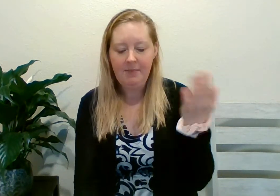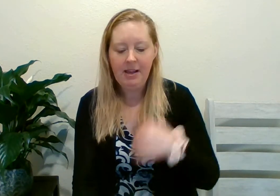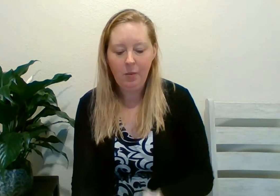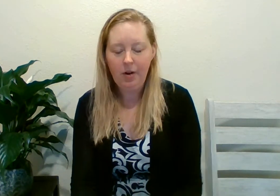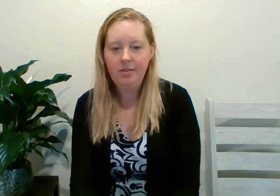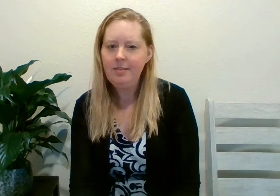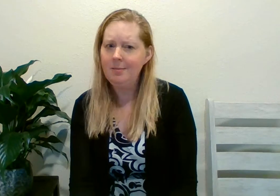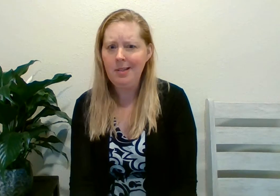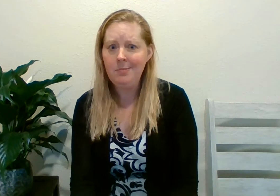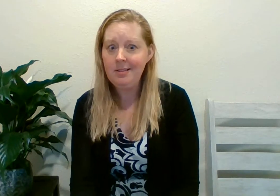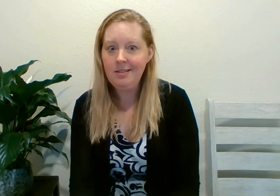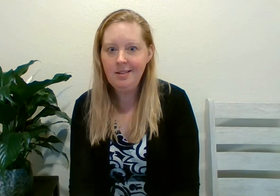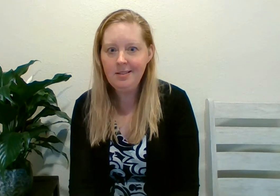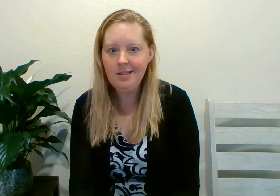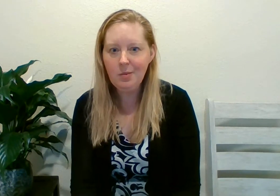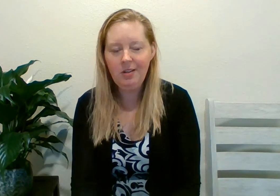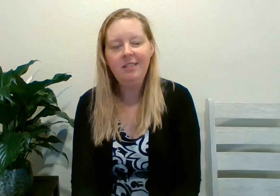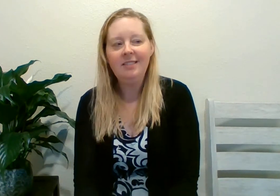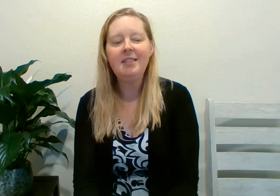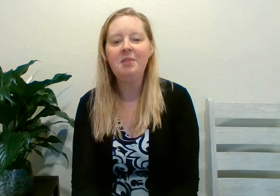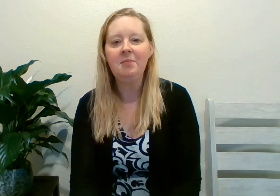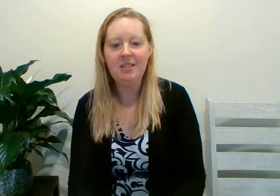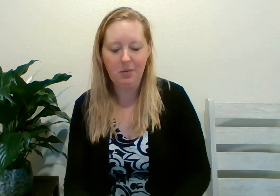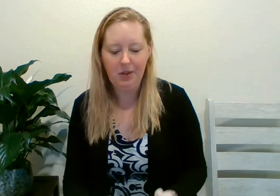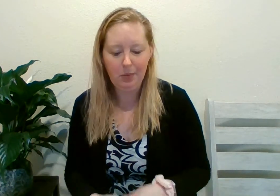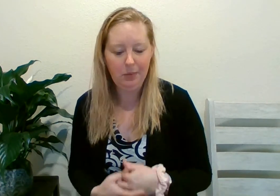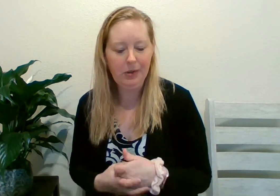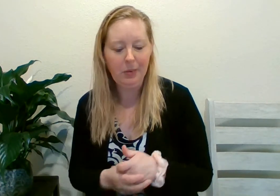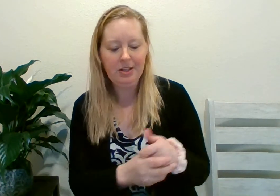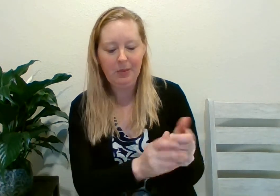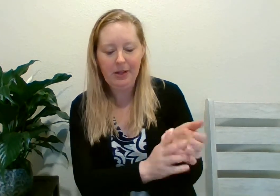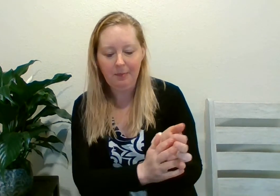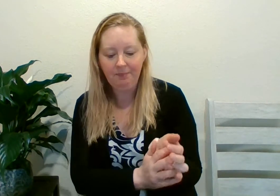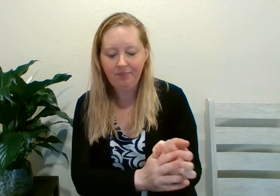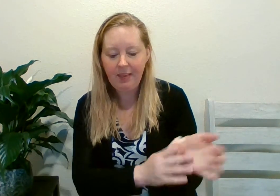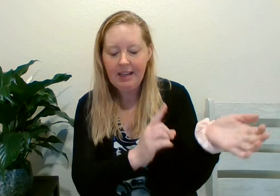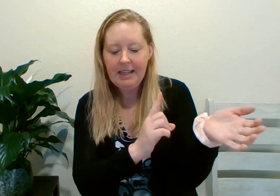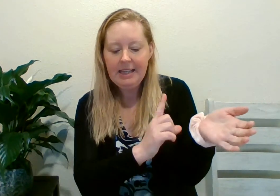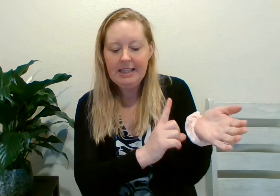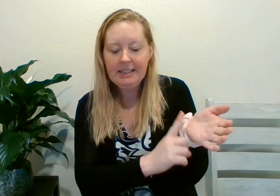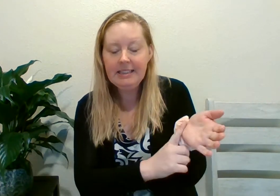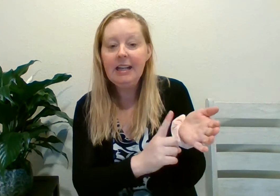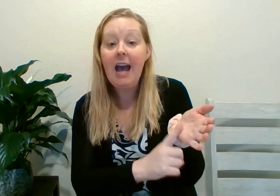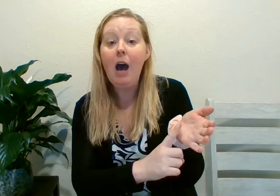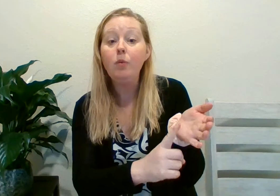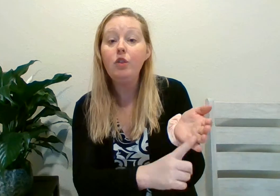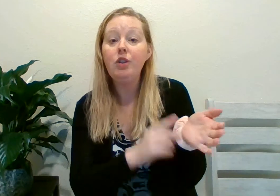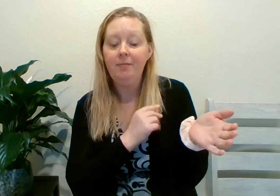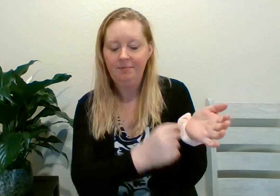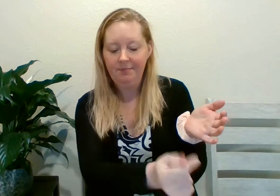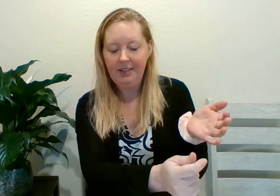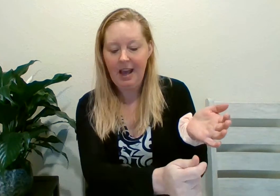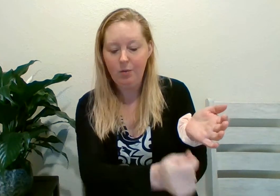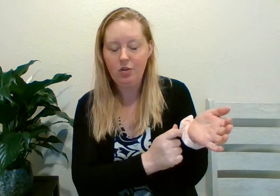make a word. Sometimes it's a nonsense word. Sometimes it's a real word. Here we go. K. Ouch. Couch.